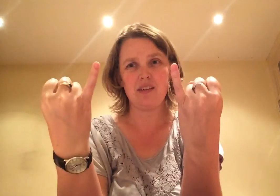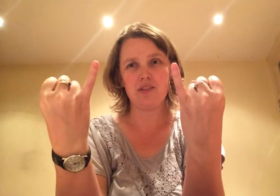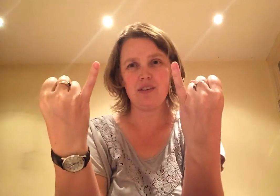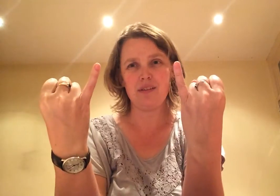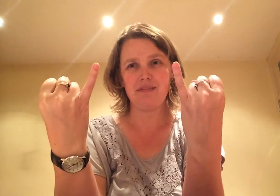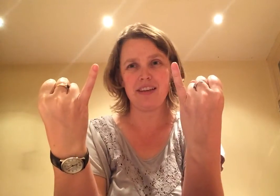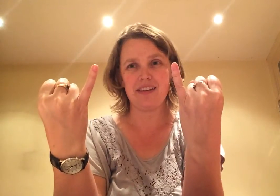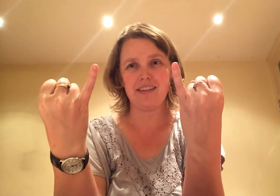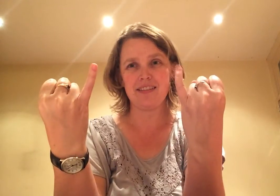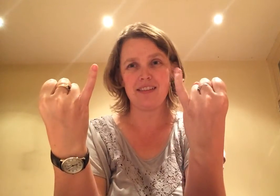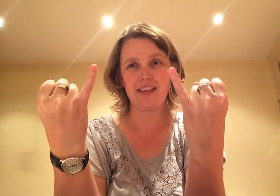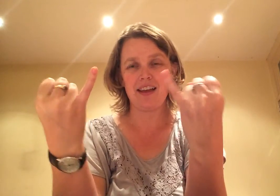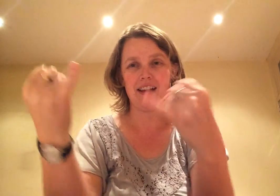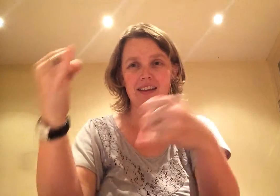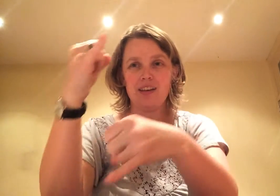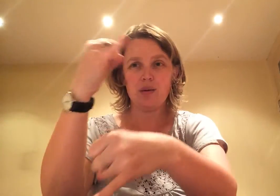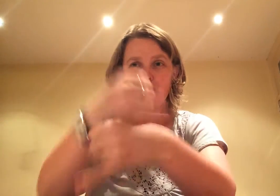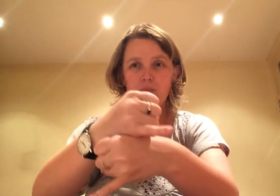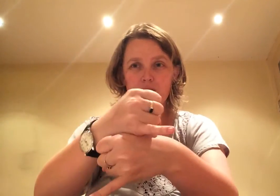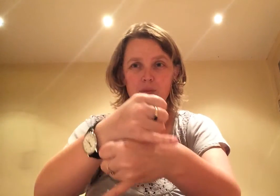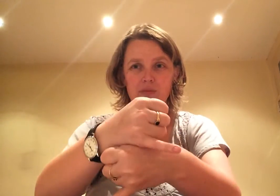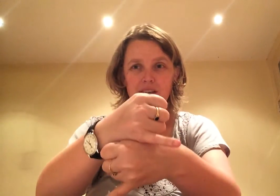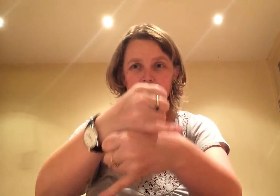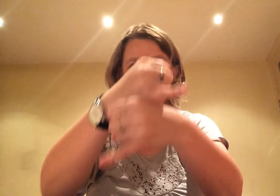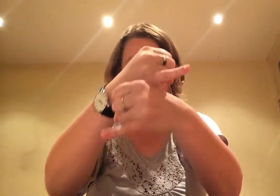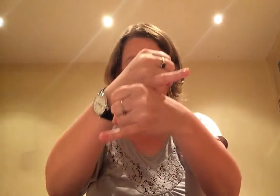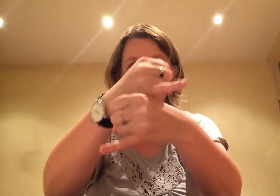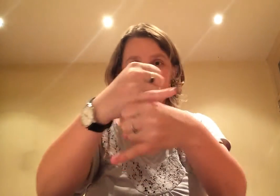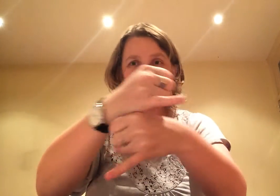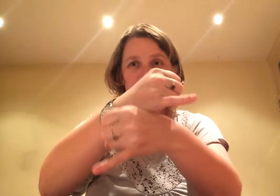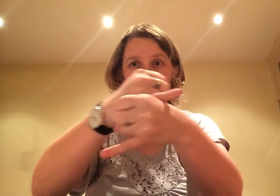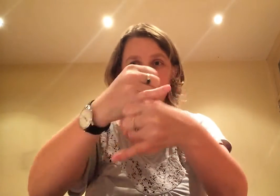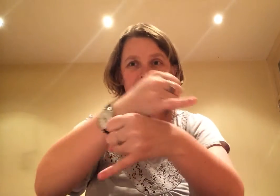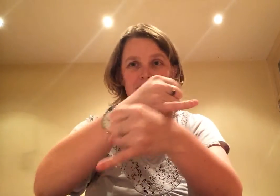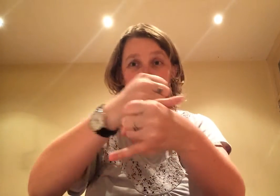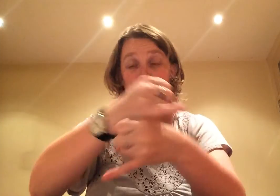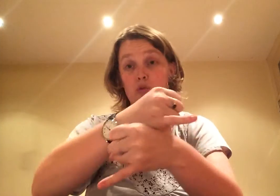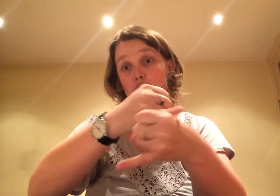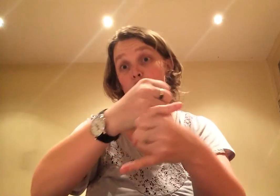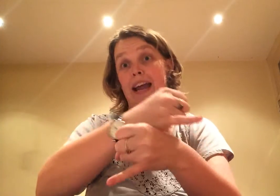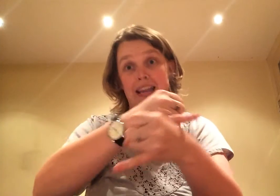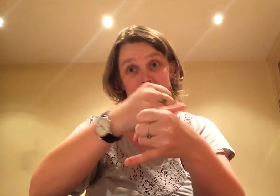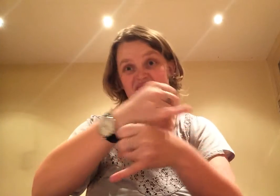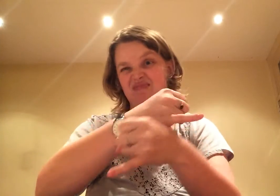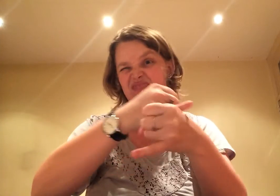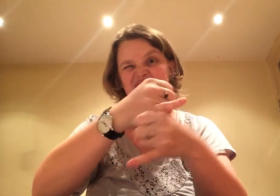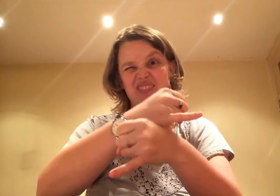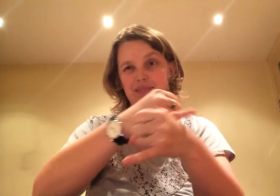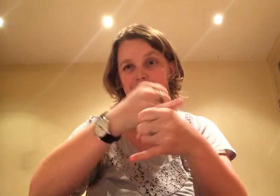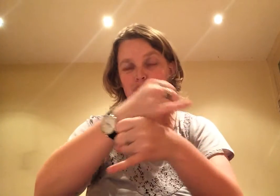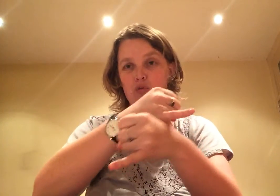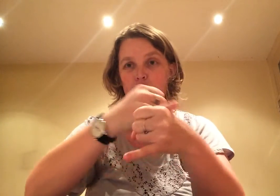two little fingers like that, put them on top of each other, and just go around in circles. Grey.